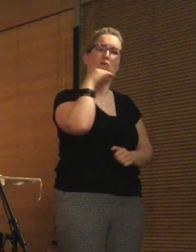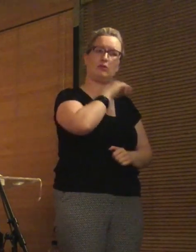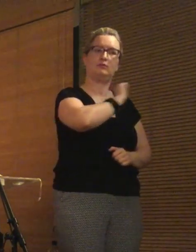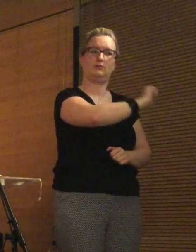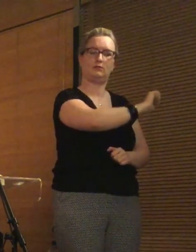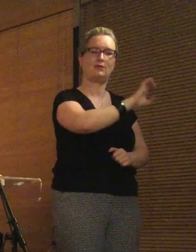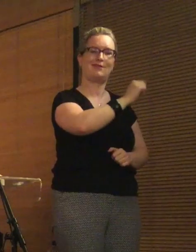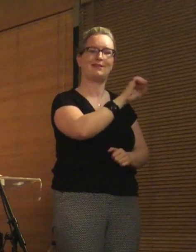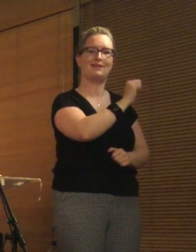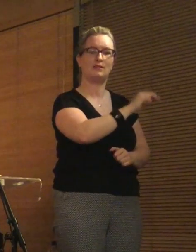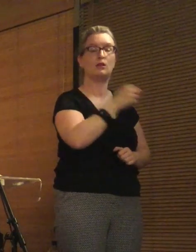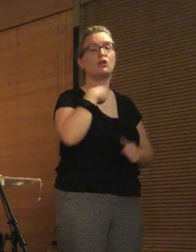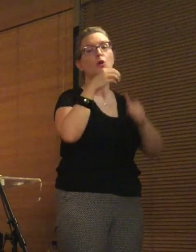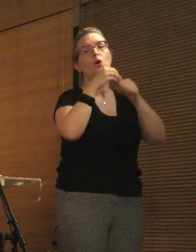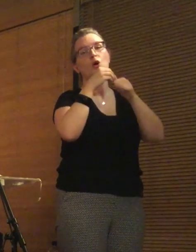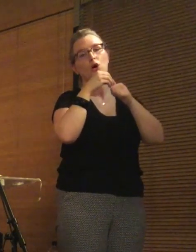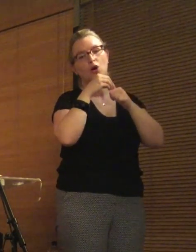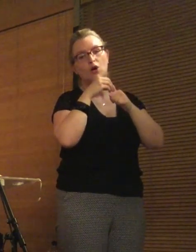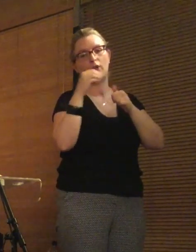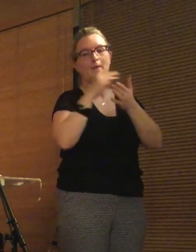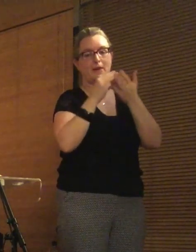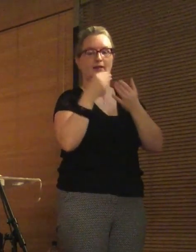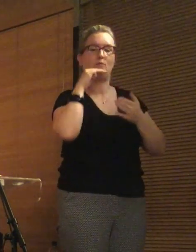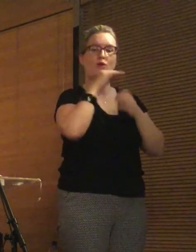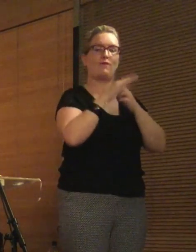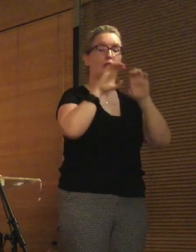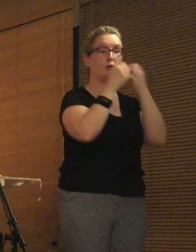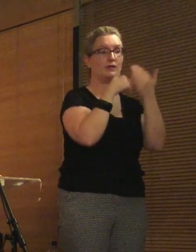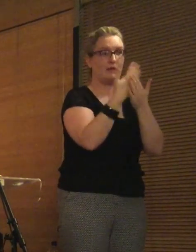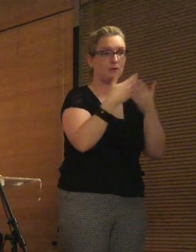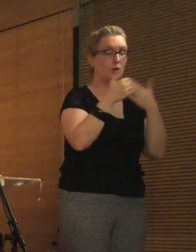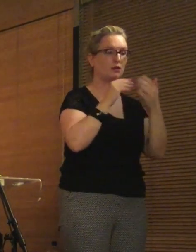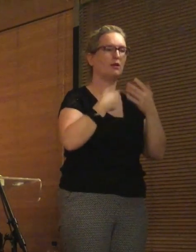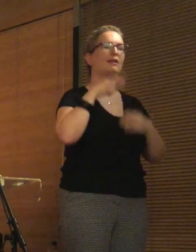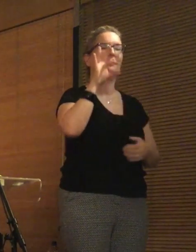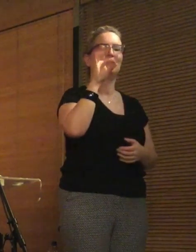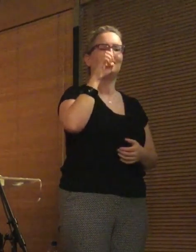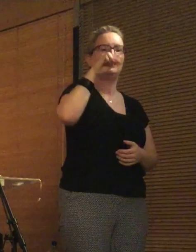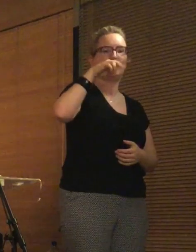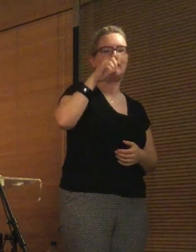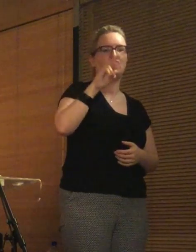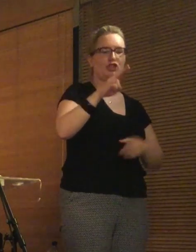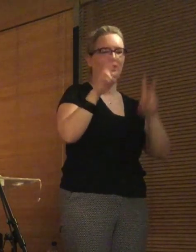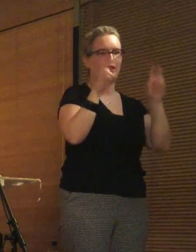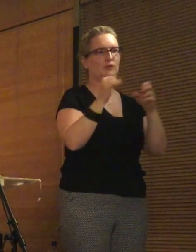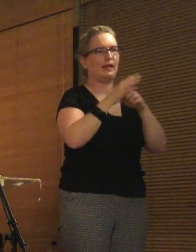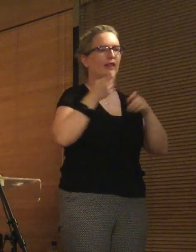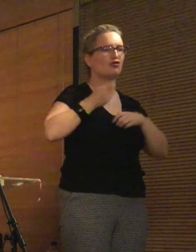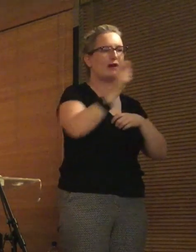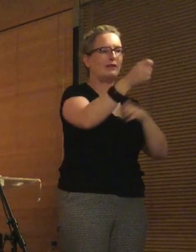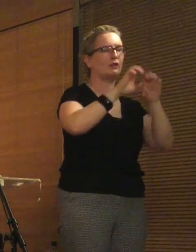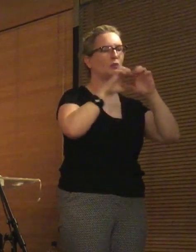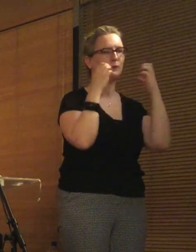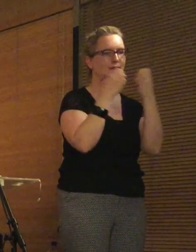Another example of the community development work can be gauged from the chapter Gender Issues in the Travelling Community by the National Travellers